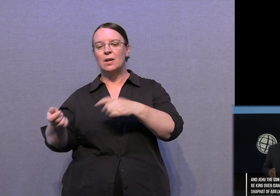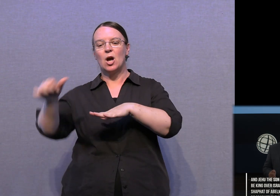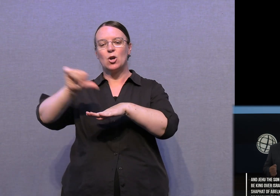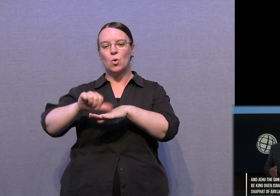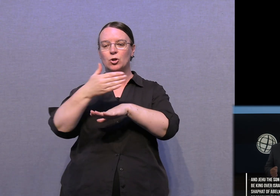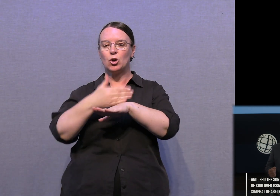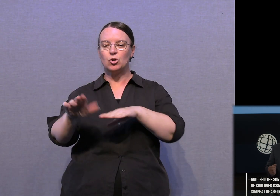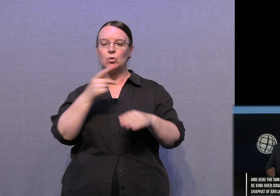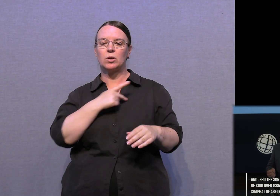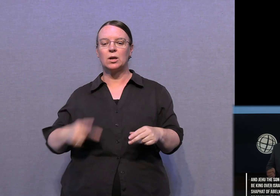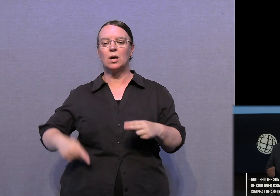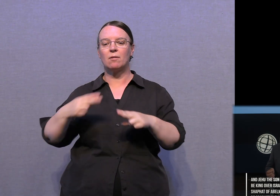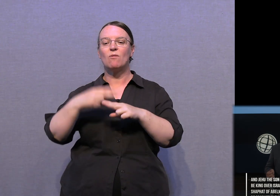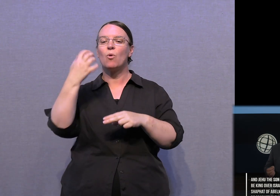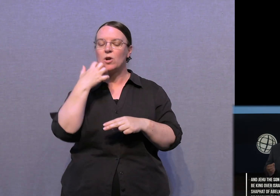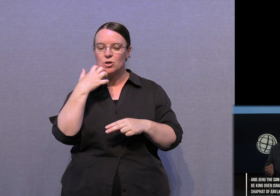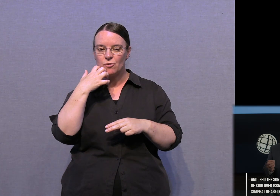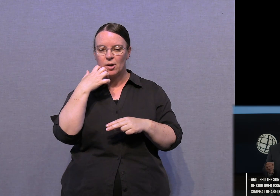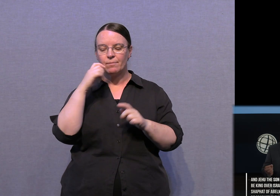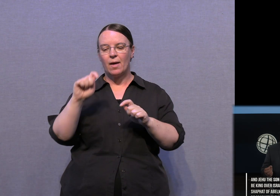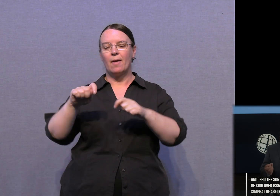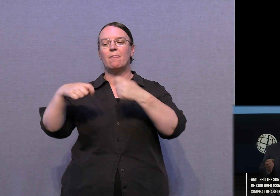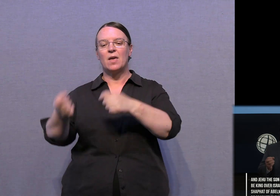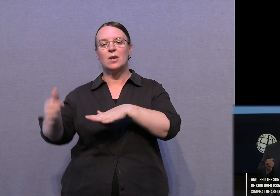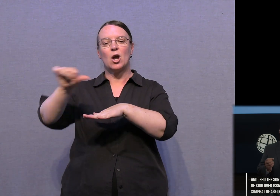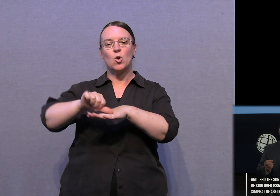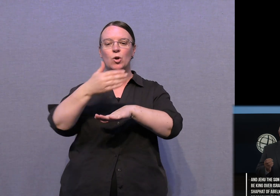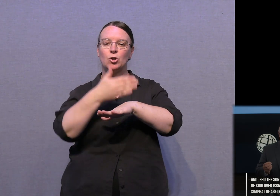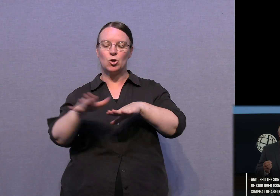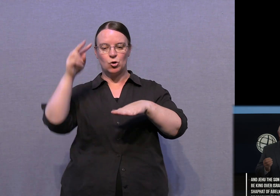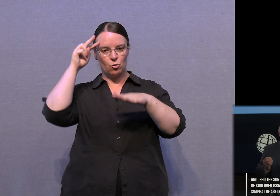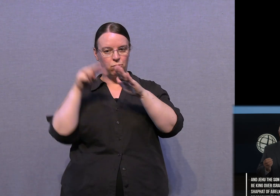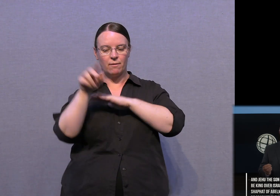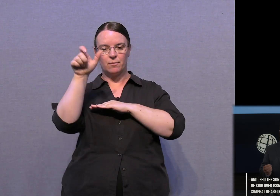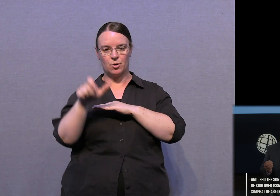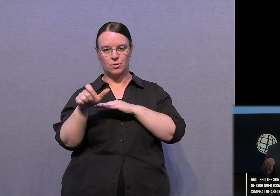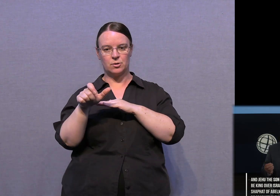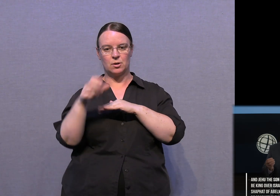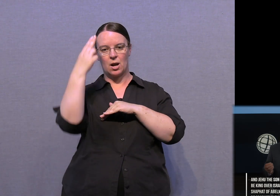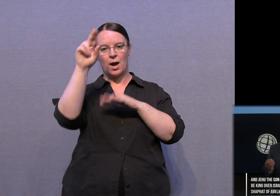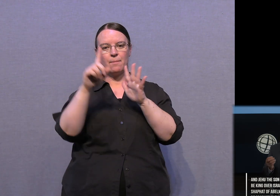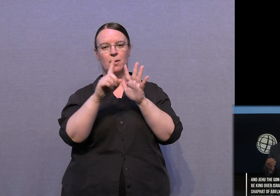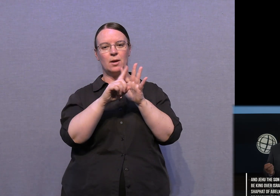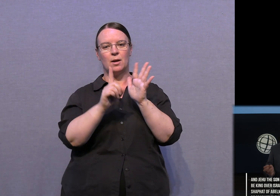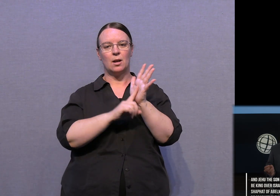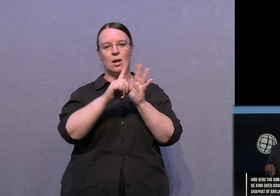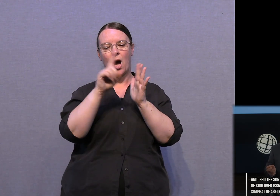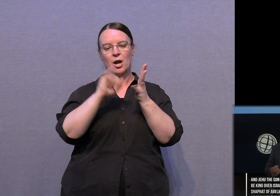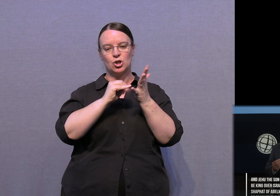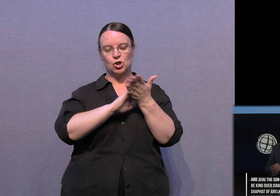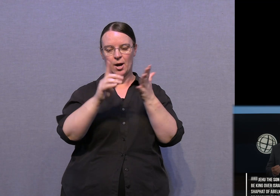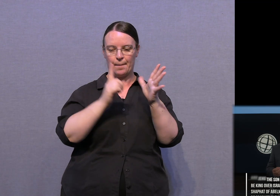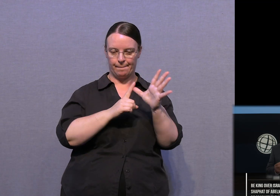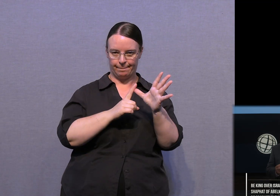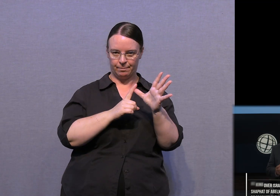Elisha, the son of Shaphat of Amabeholah, shalt thou anoint to be prophet in thy room."